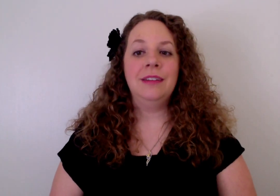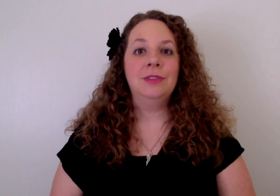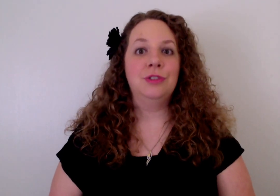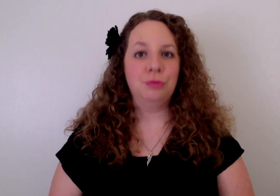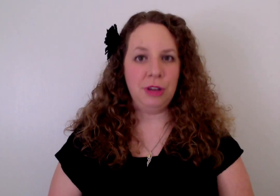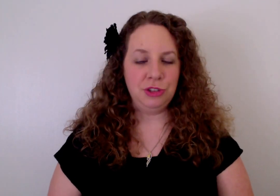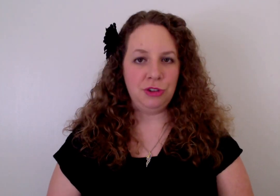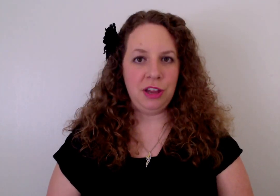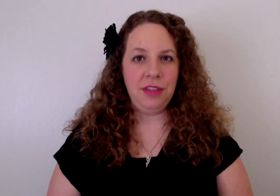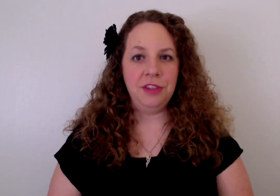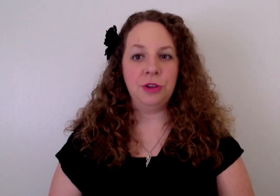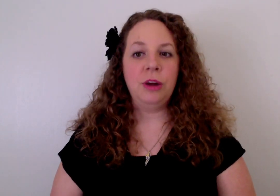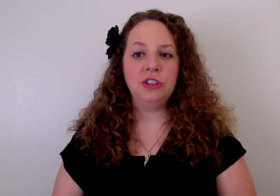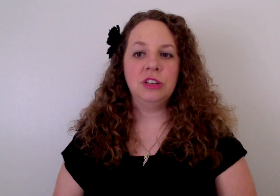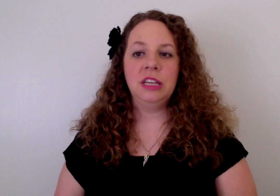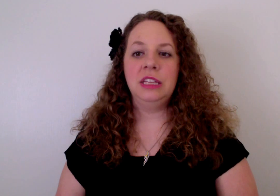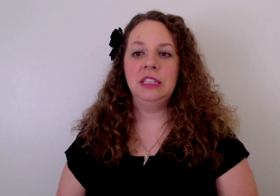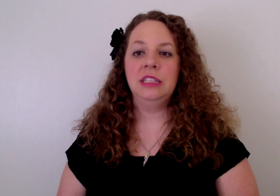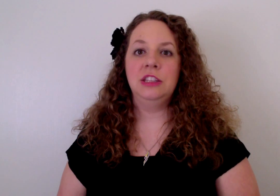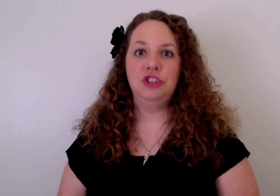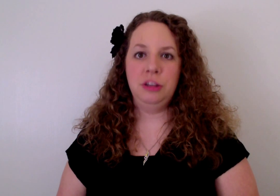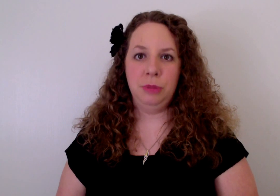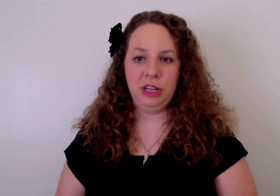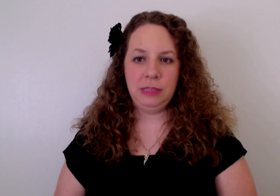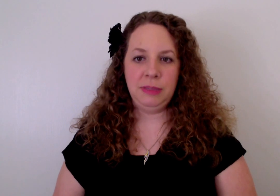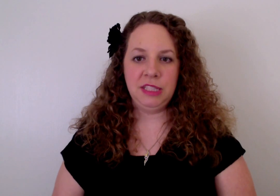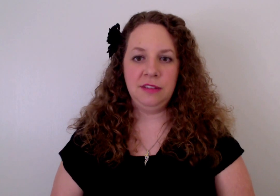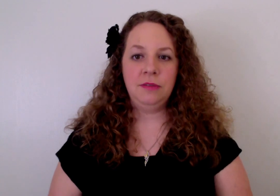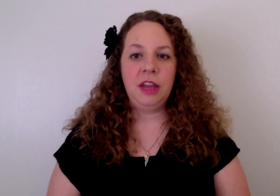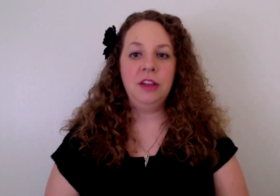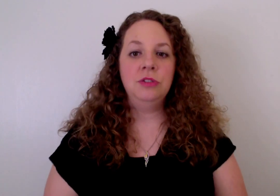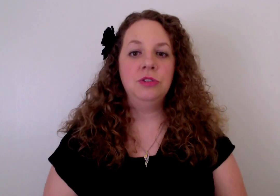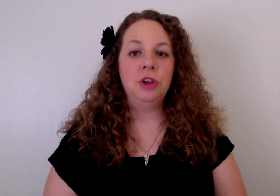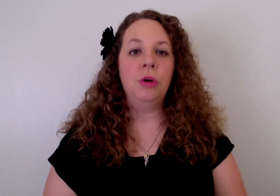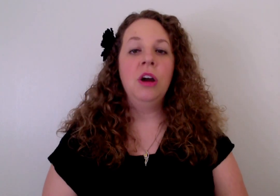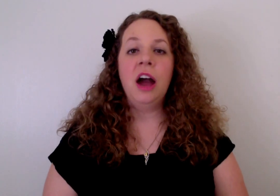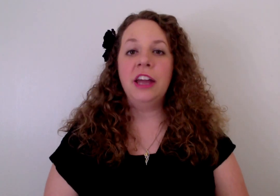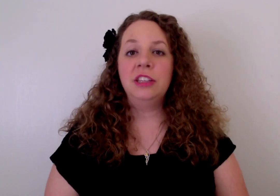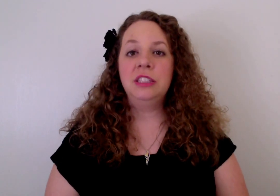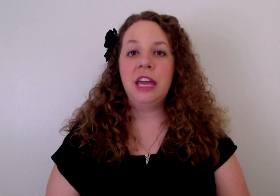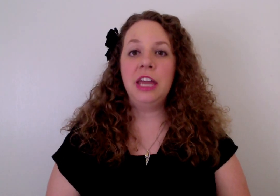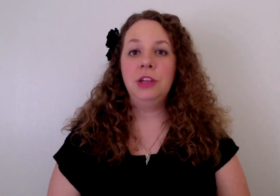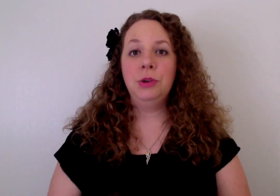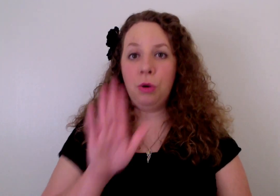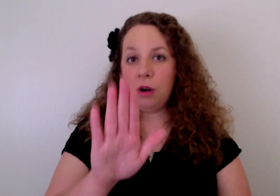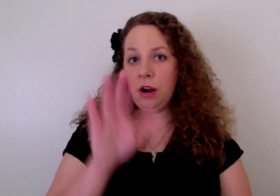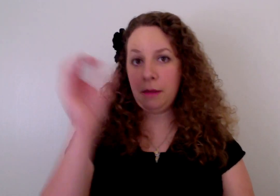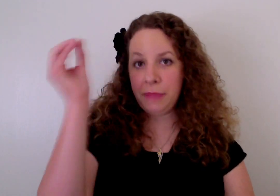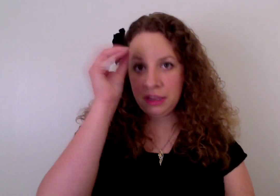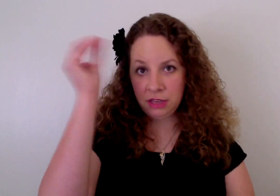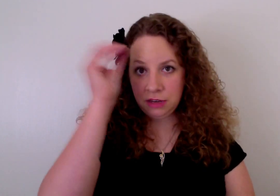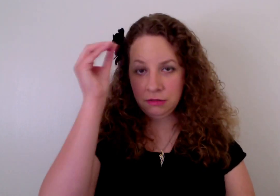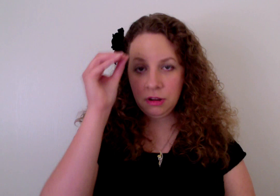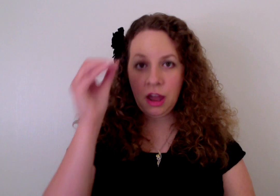the restaurant, and then the question is it cheap or expensive? Okay, so I could say your opinion, I could